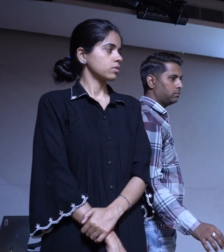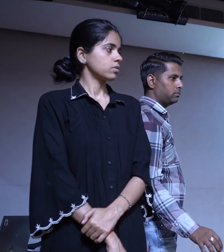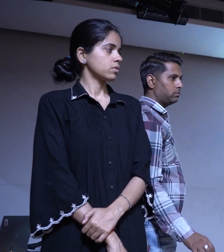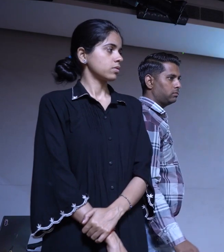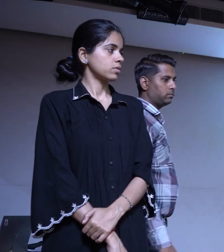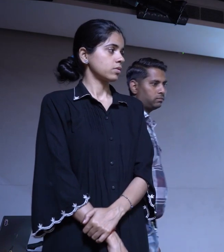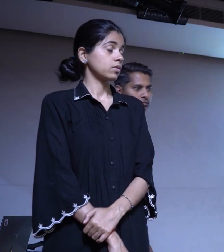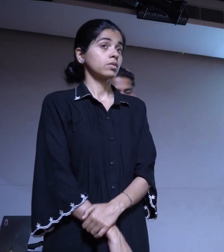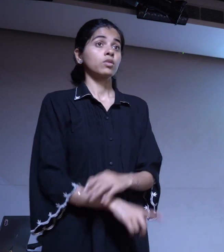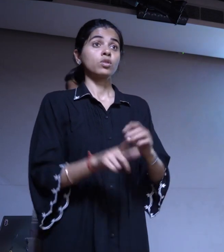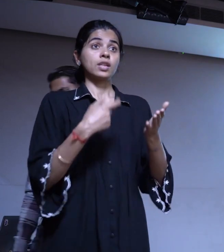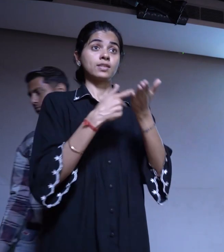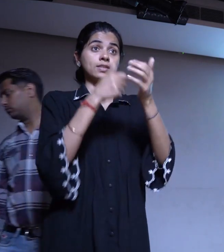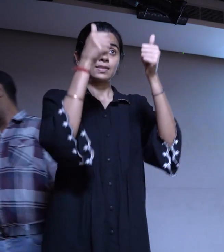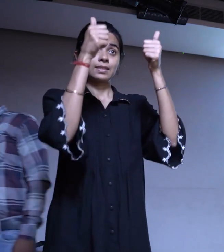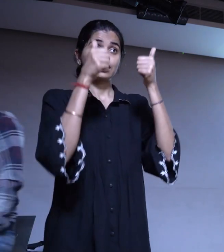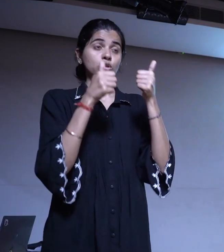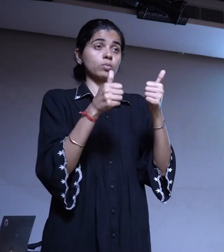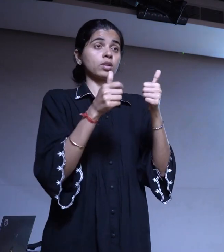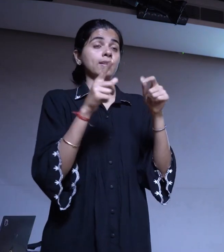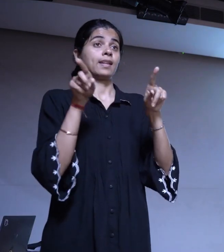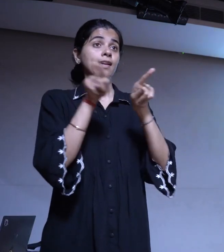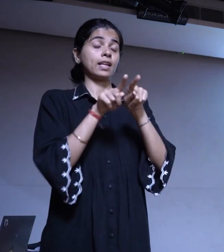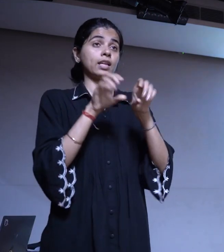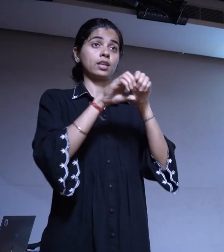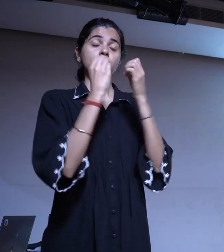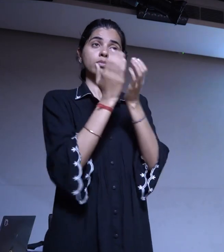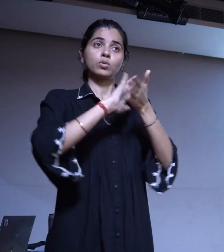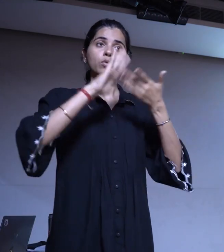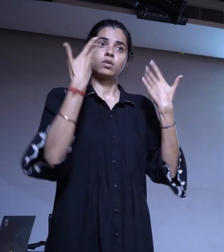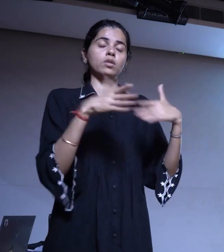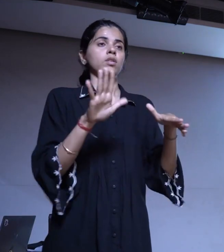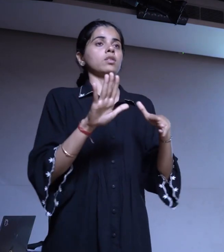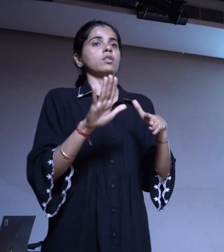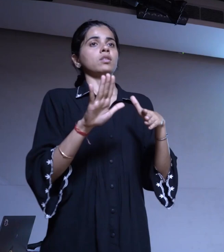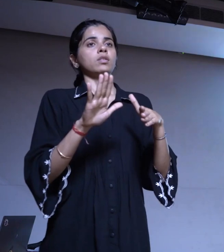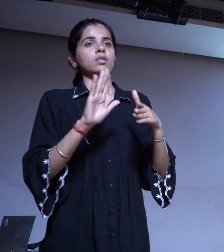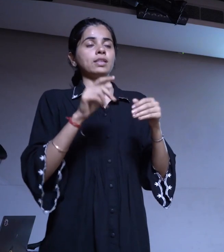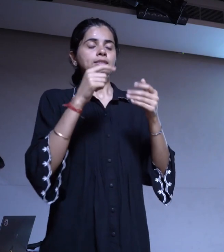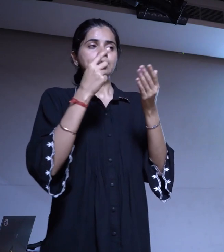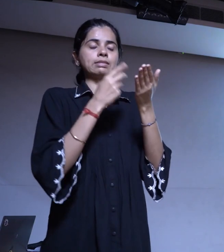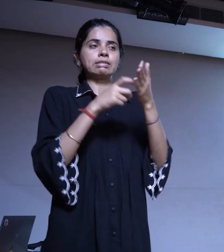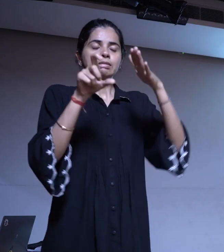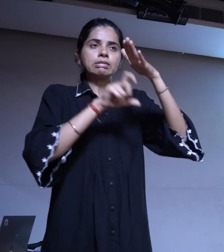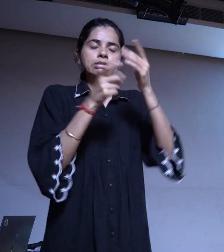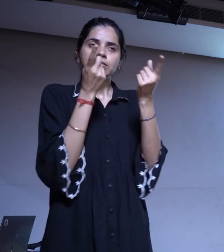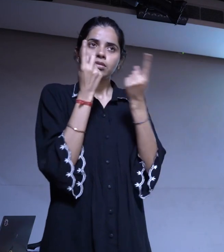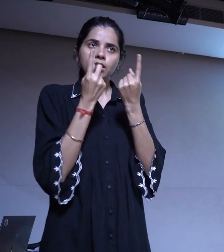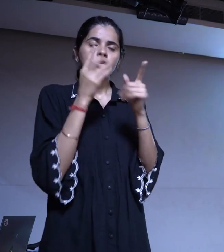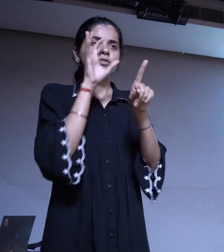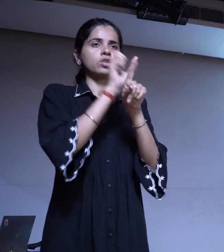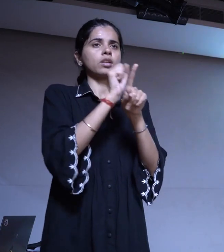I'll so that's the report that you get that's generated out of class once you do the entire screening tool and it's